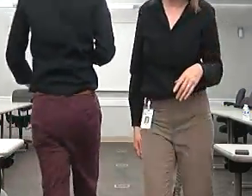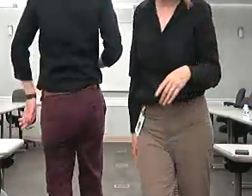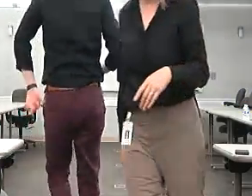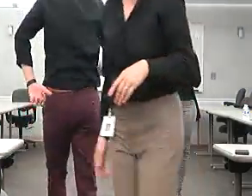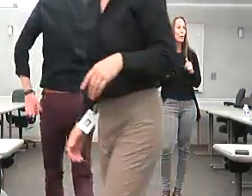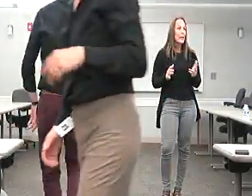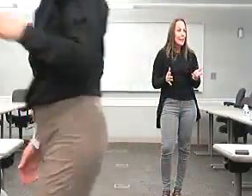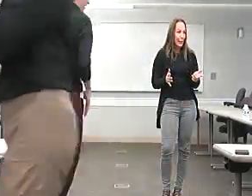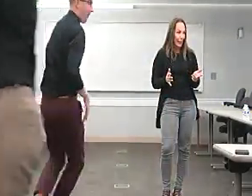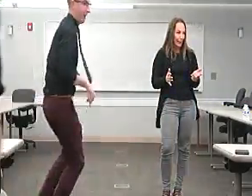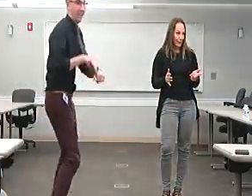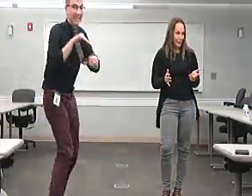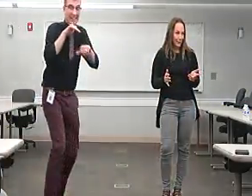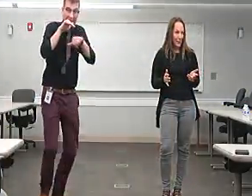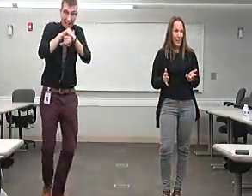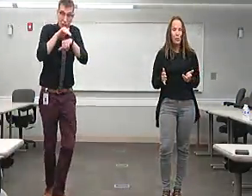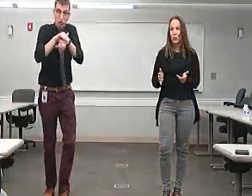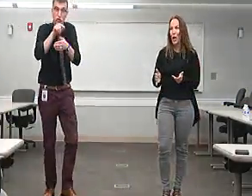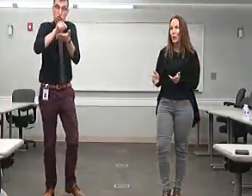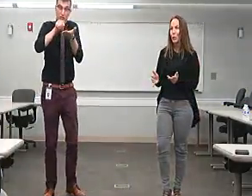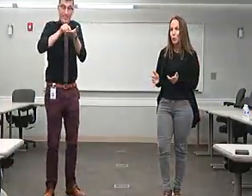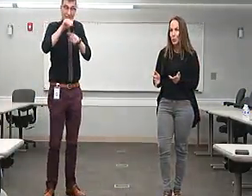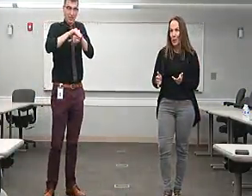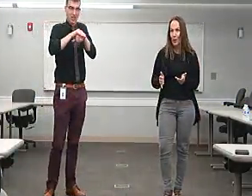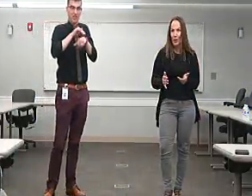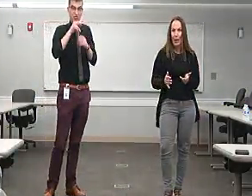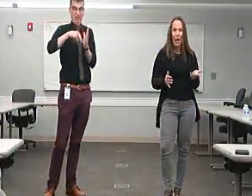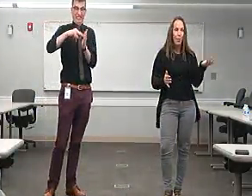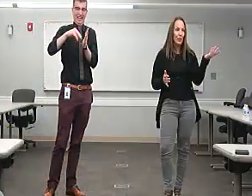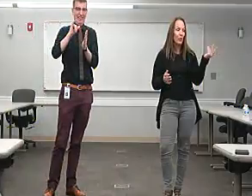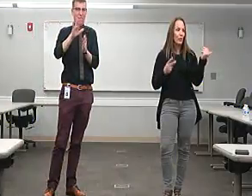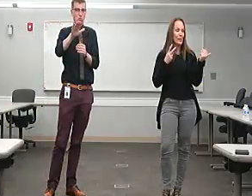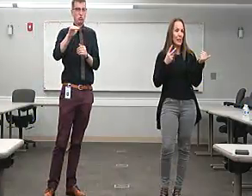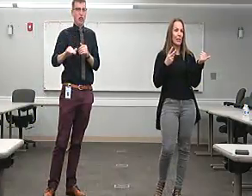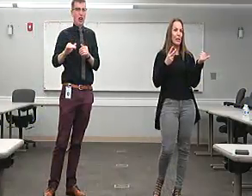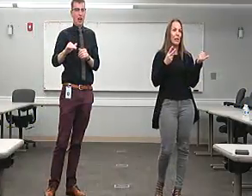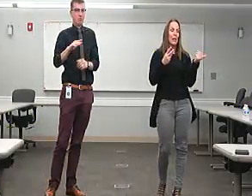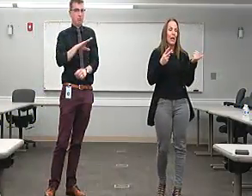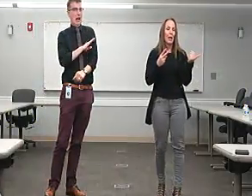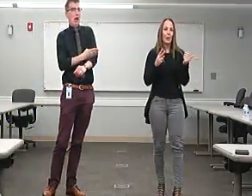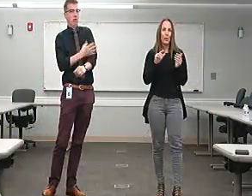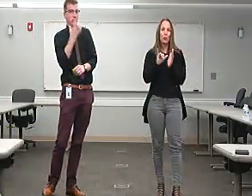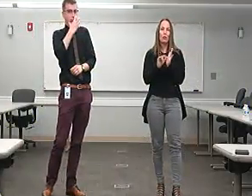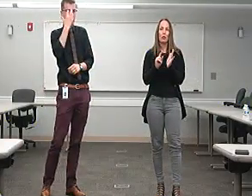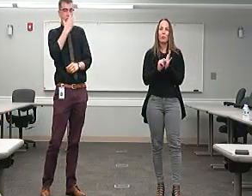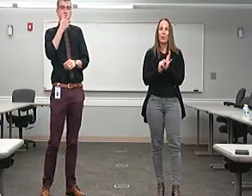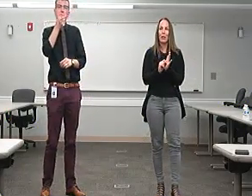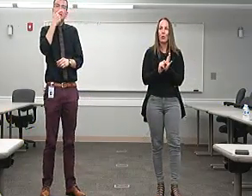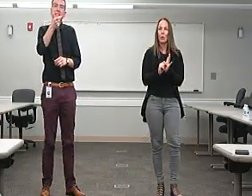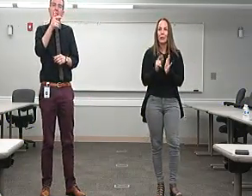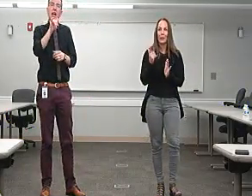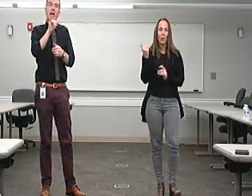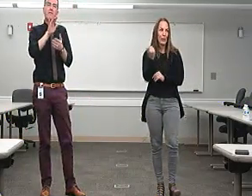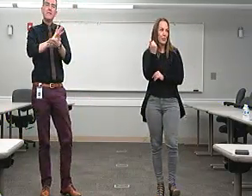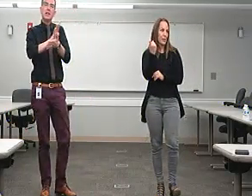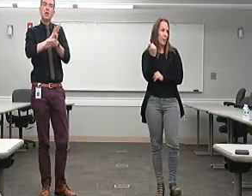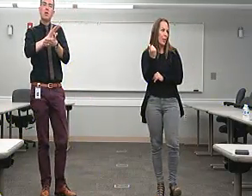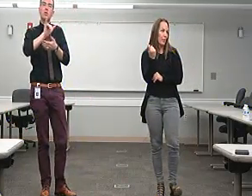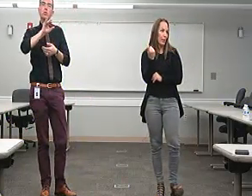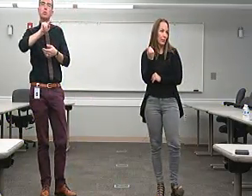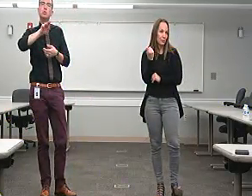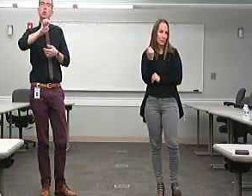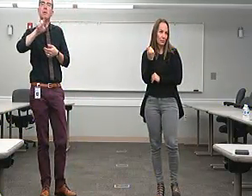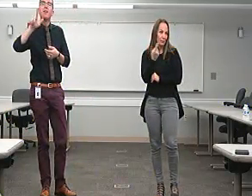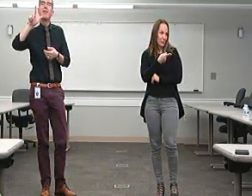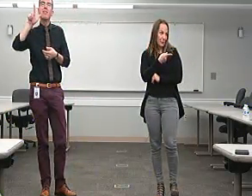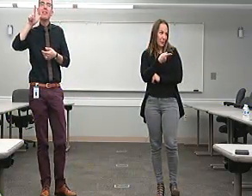reading is your child's superpower. Now, how many of you have seen the YouTube video where Leah wins the spelling bee? You